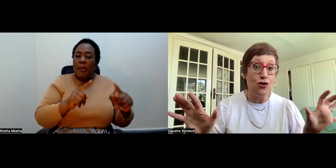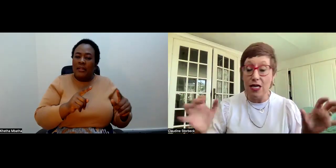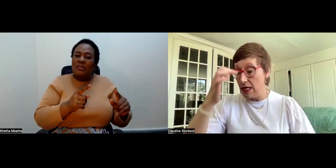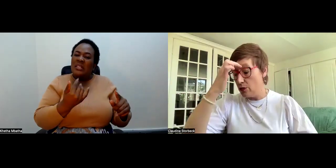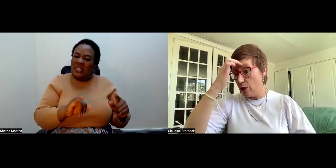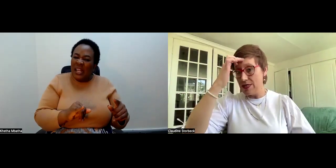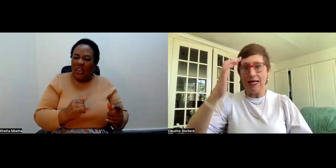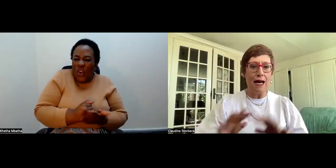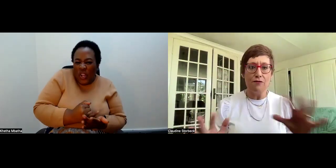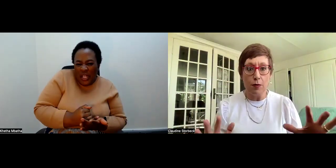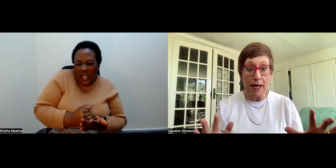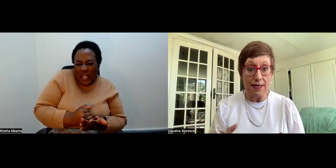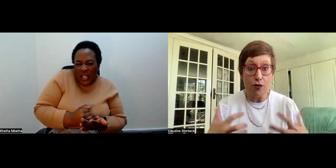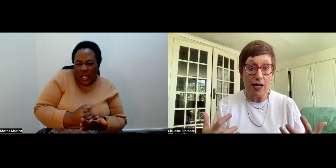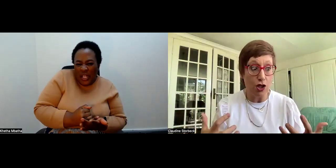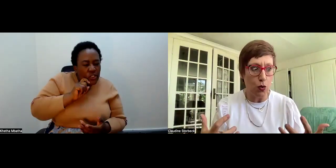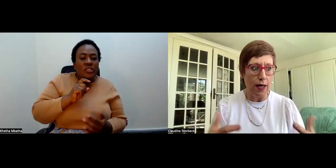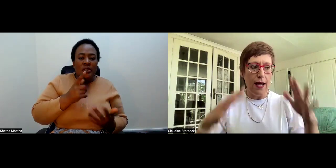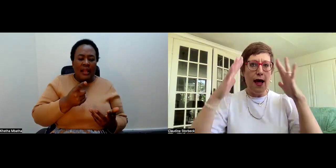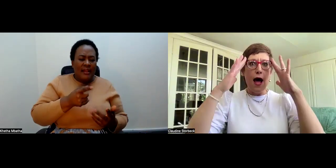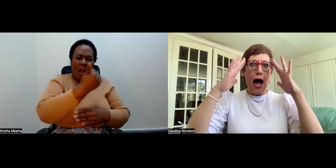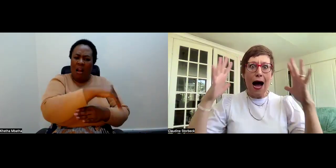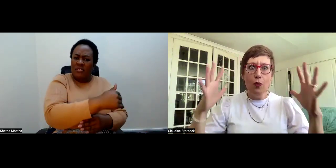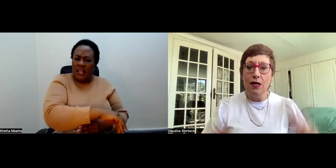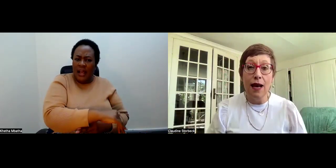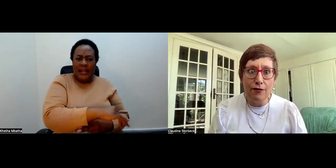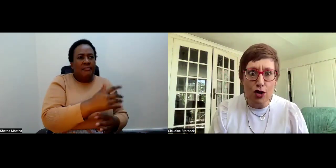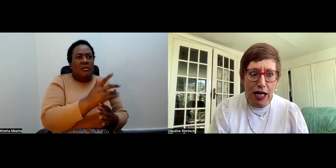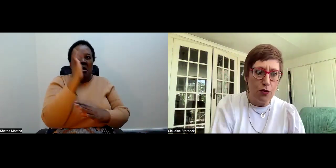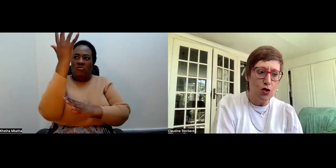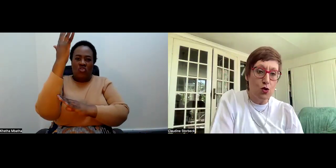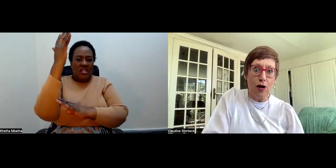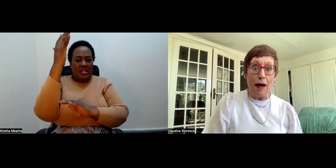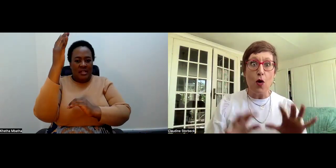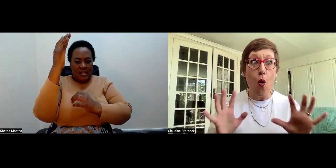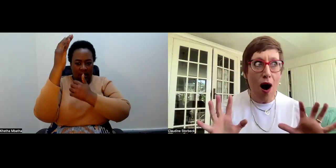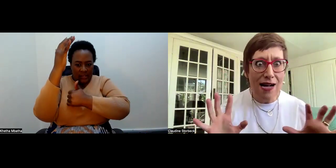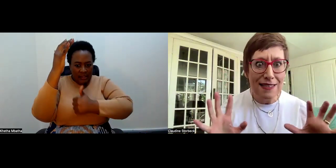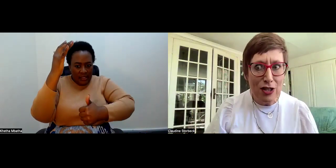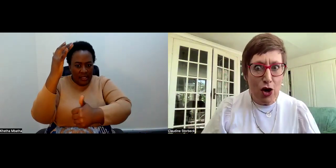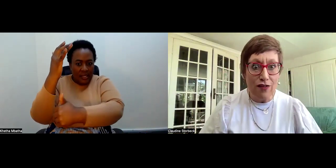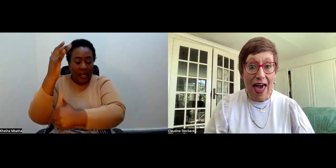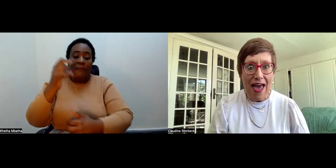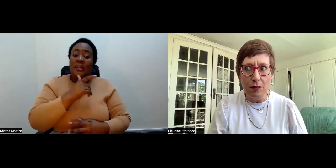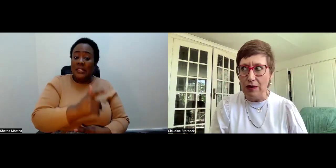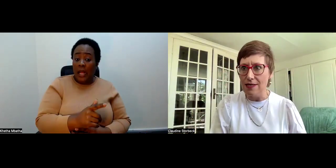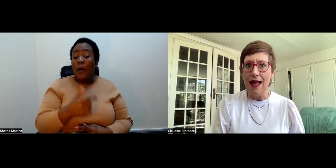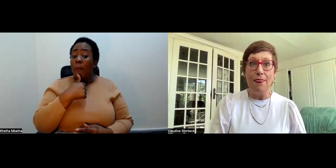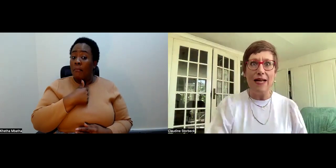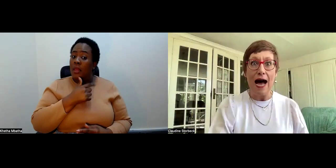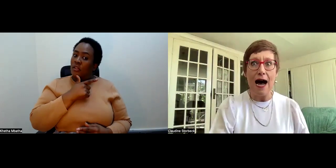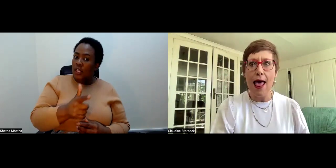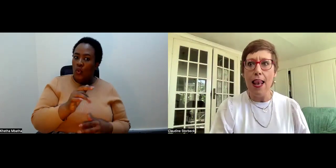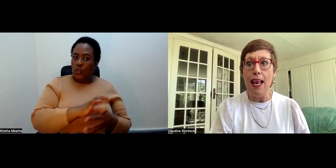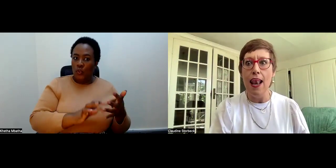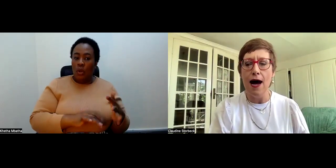under the tree. We're sitting in comfortable places. I'm creating joy. I would love to tell you a story about quite a lot of animals